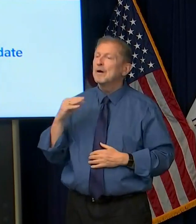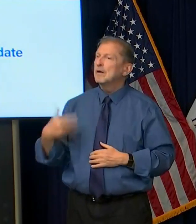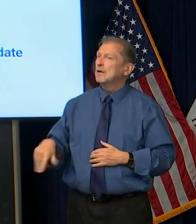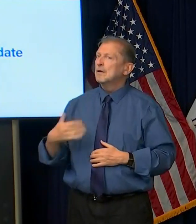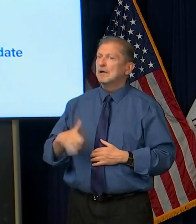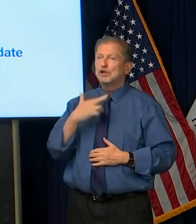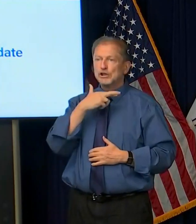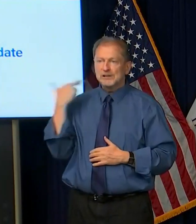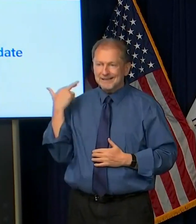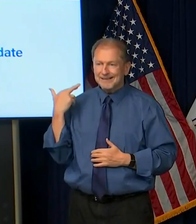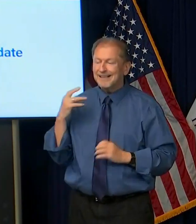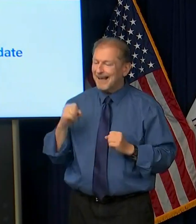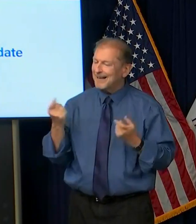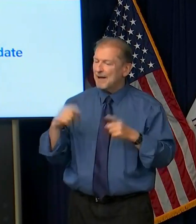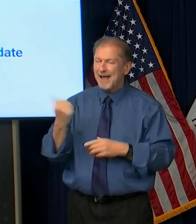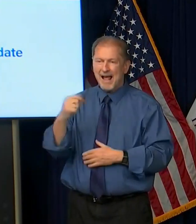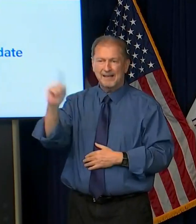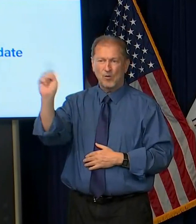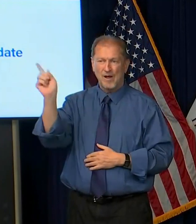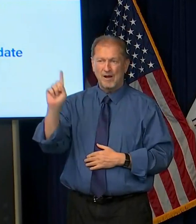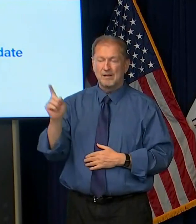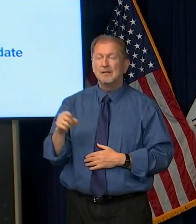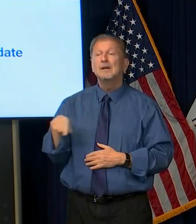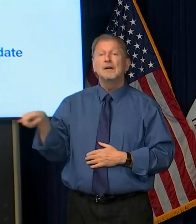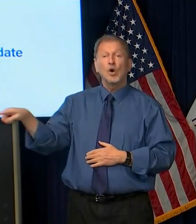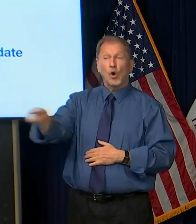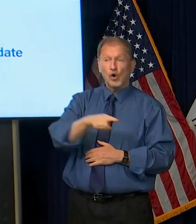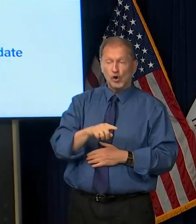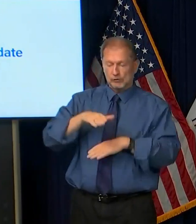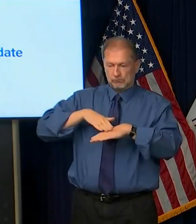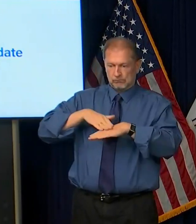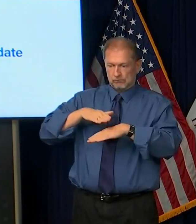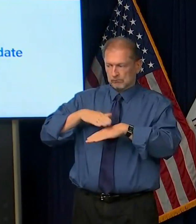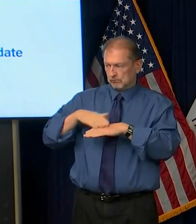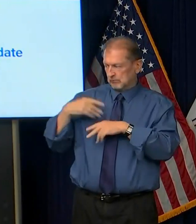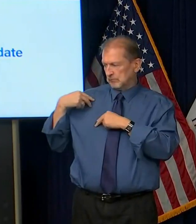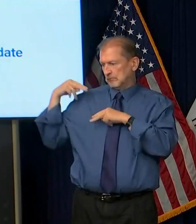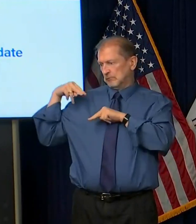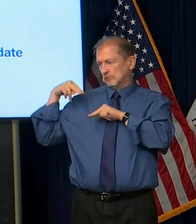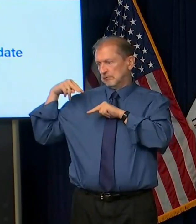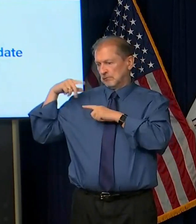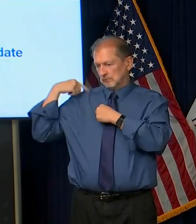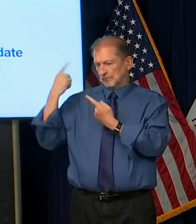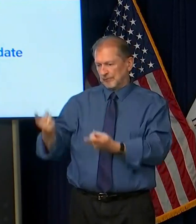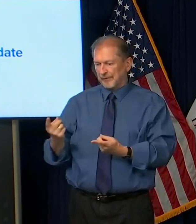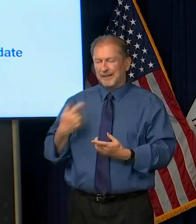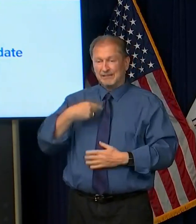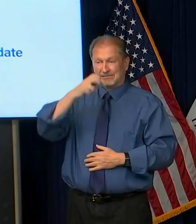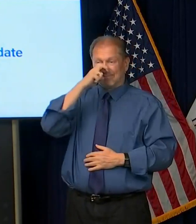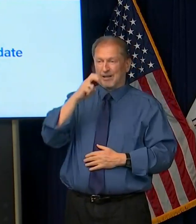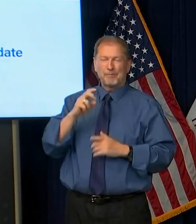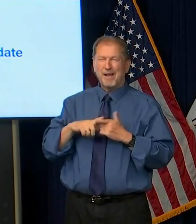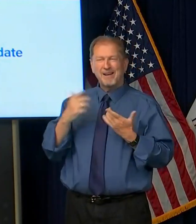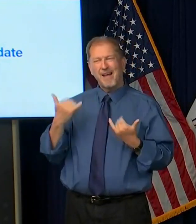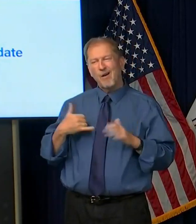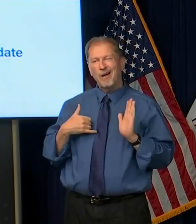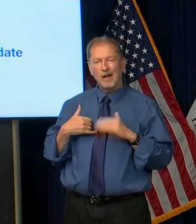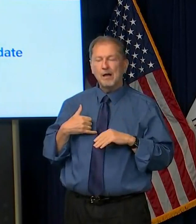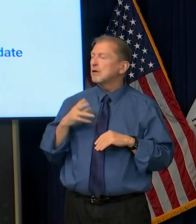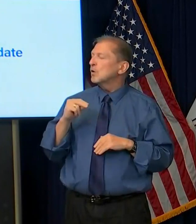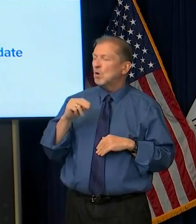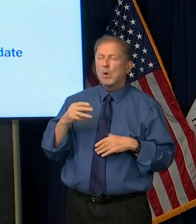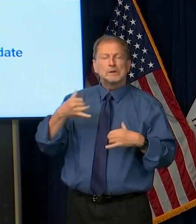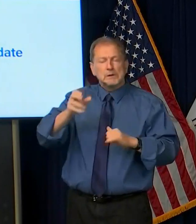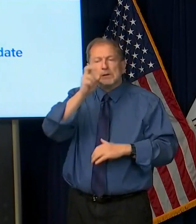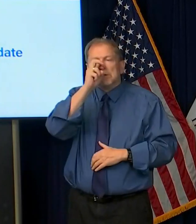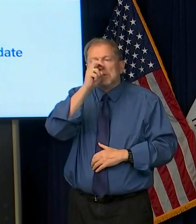anywhere. So if you've been vigilant and want to loosen up, please, now is not the time. We can continue to